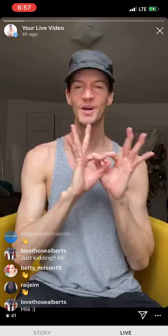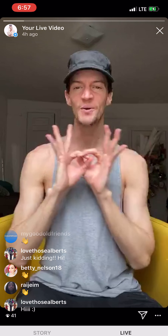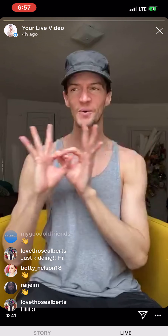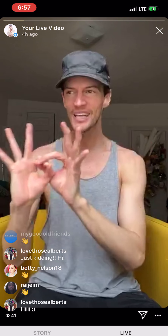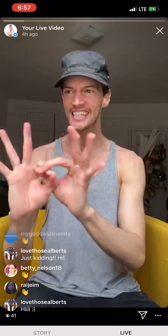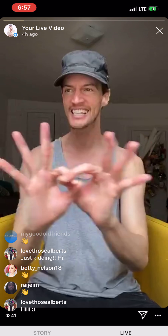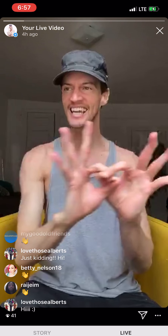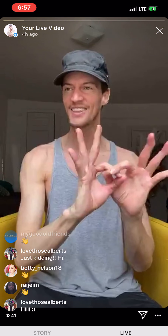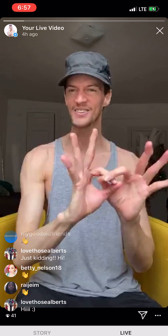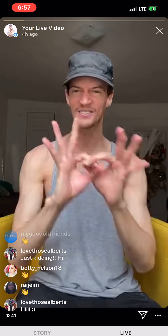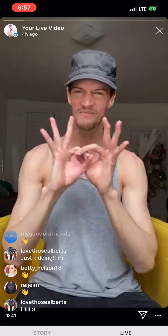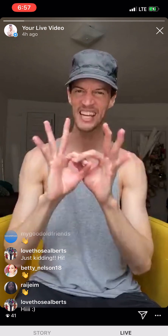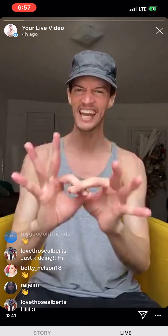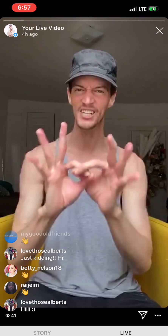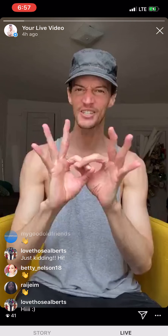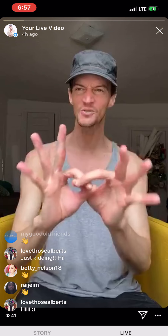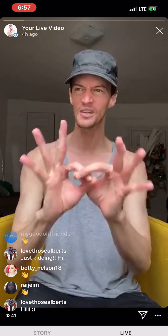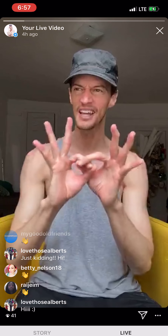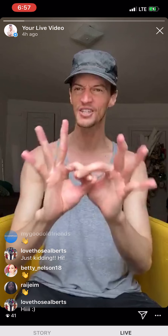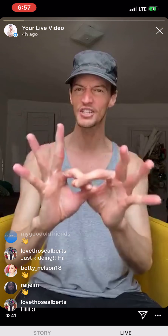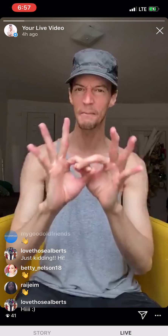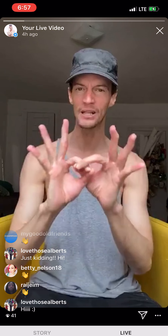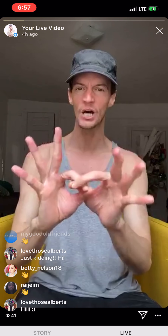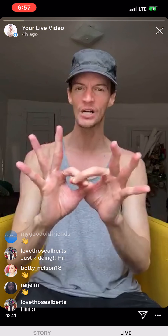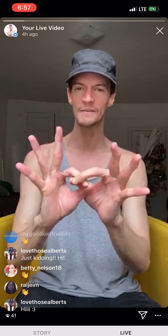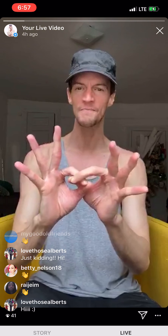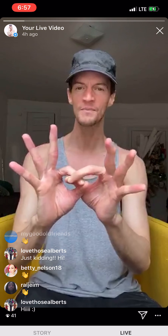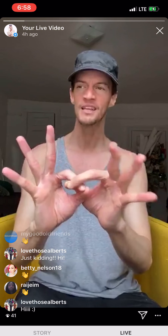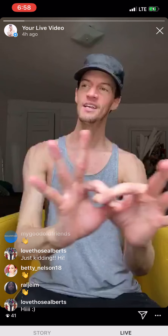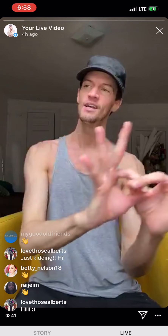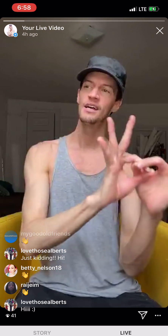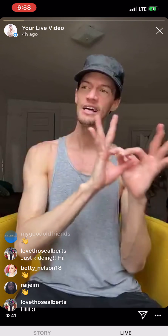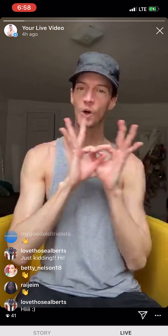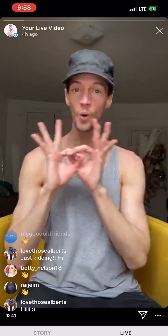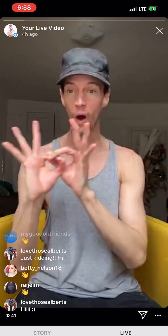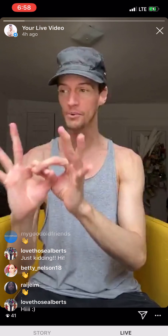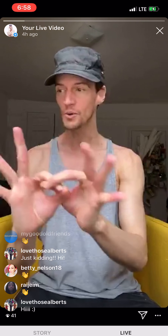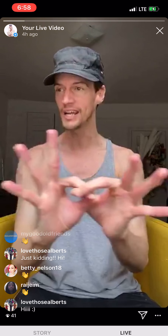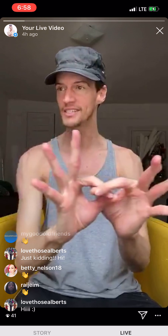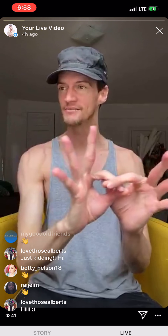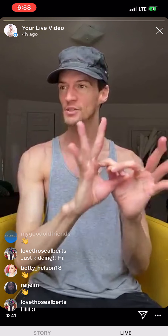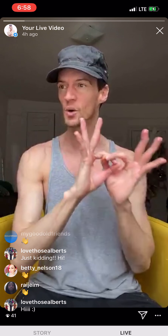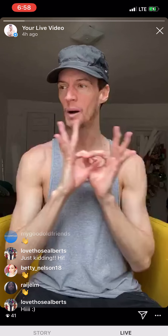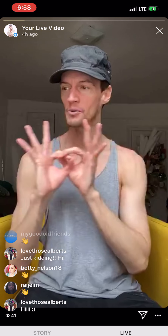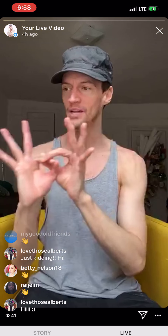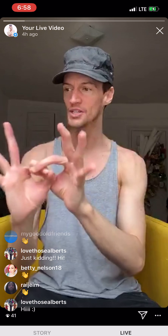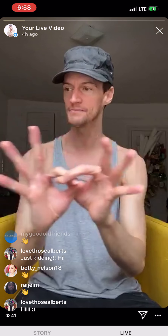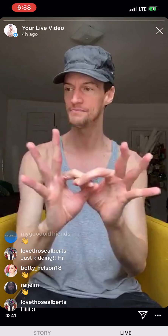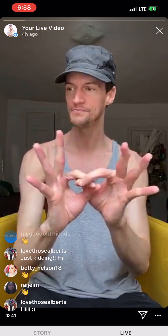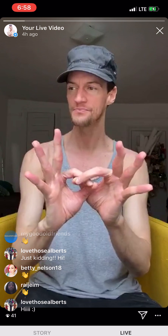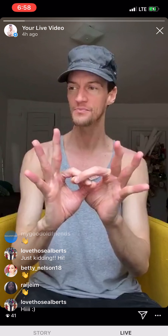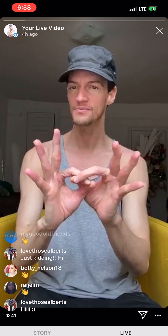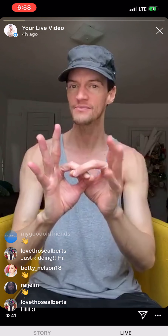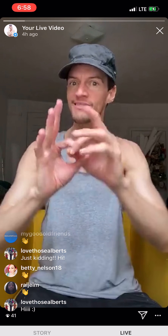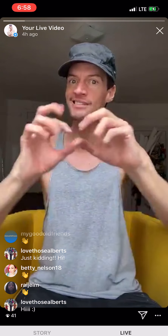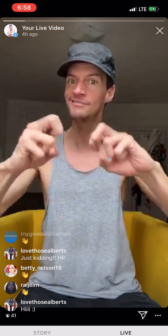Working together. Connection. Relationship. Belong. Co-operate. Co-operate. Sometimes